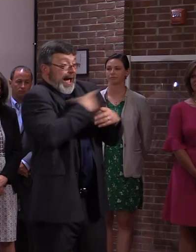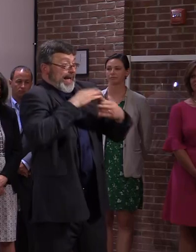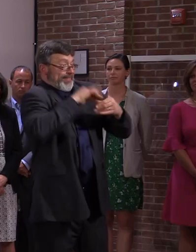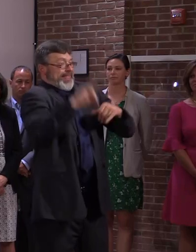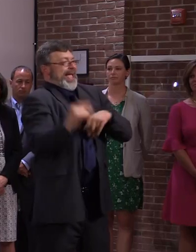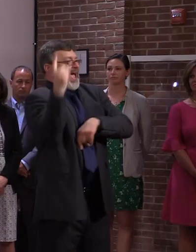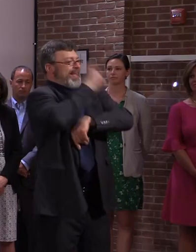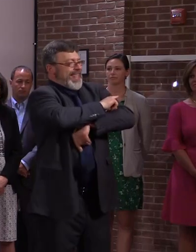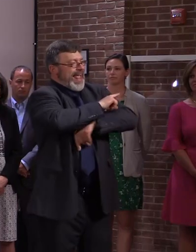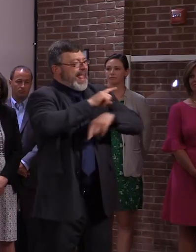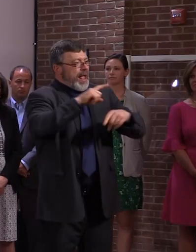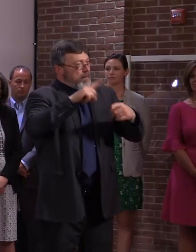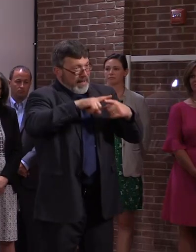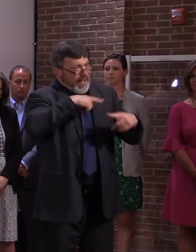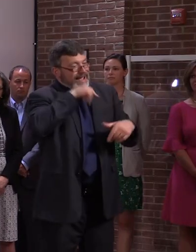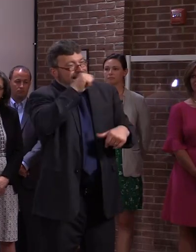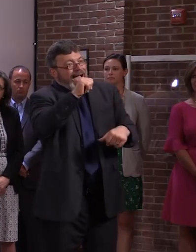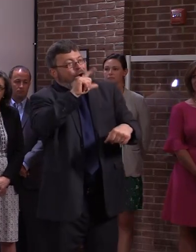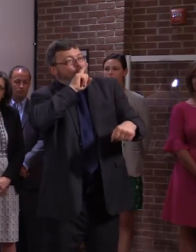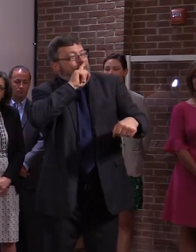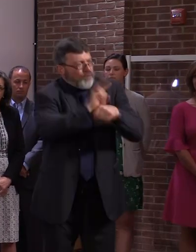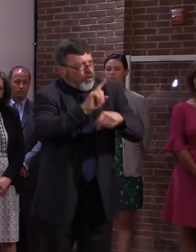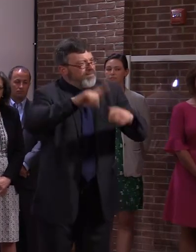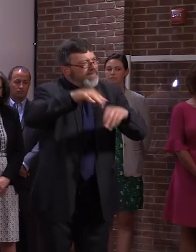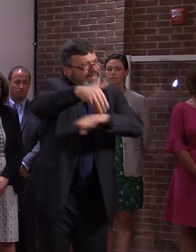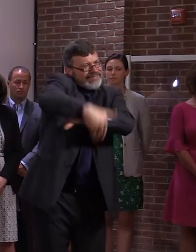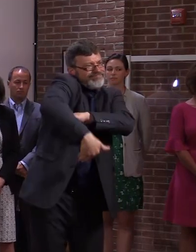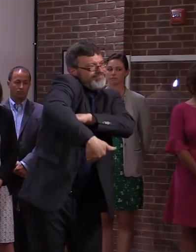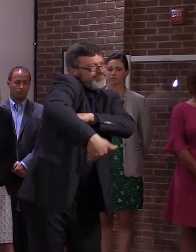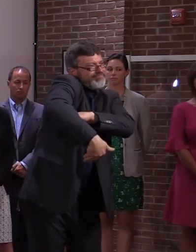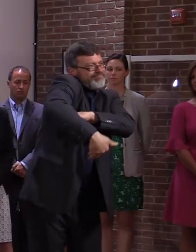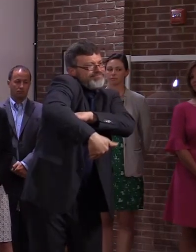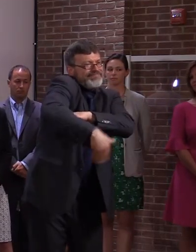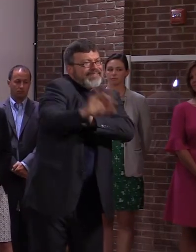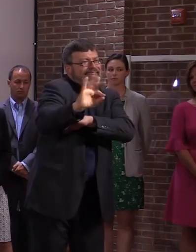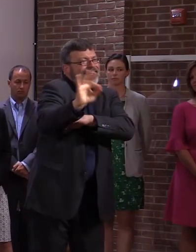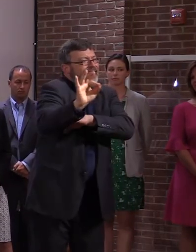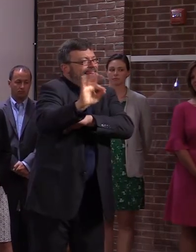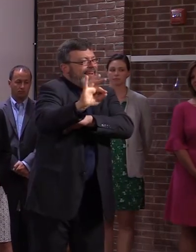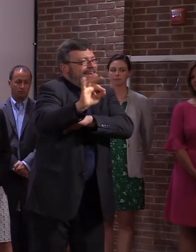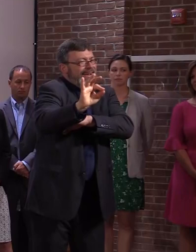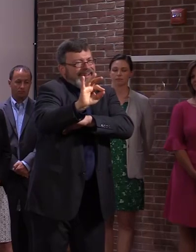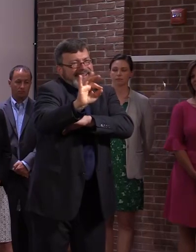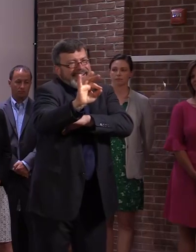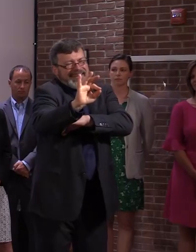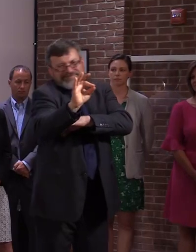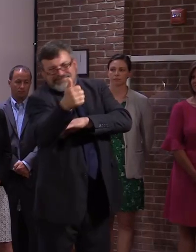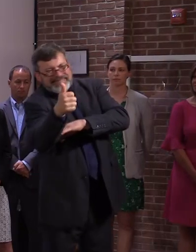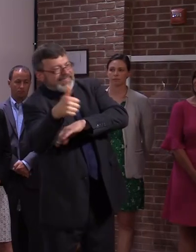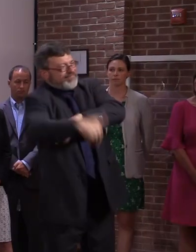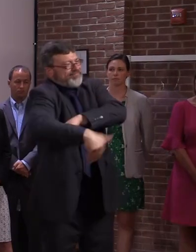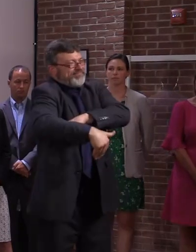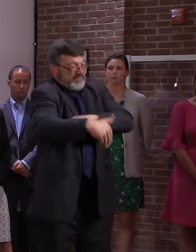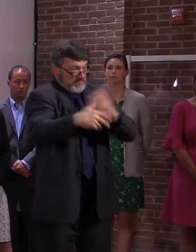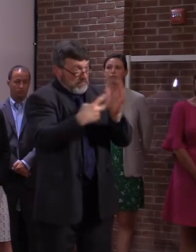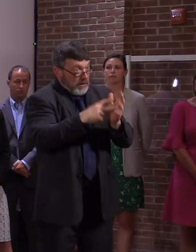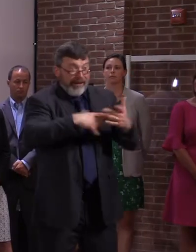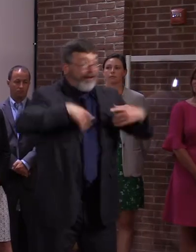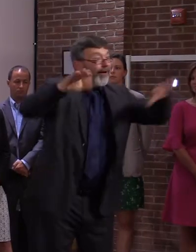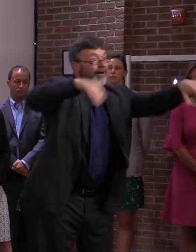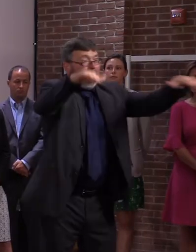any notice of this until about 9 o'clock last night. So we put out the press